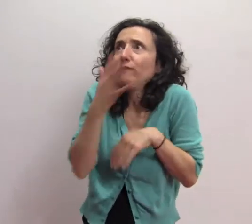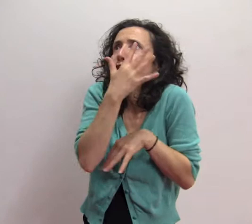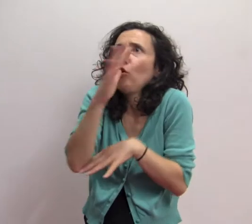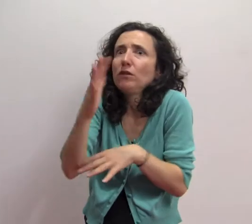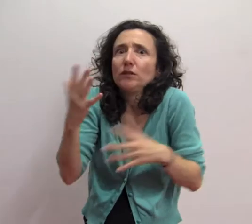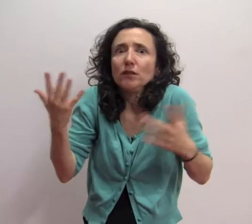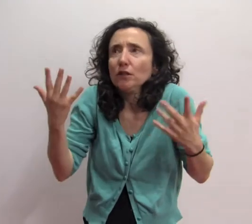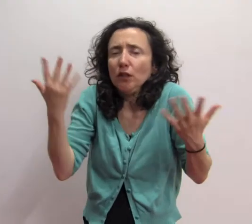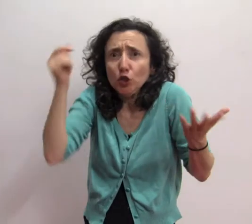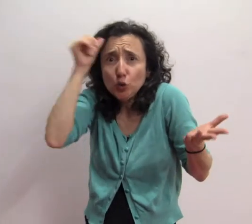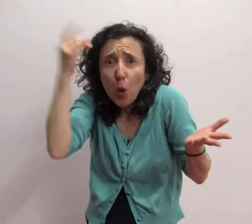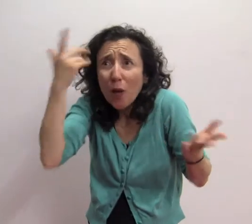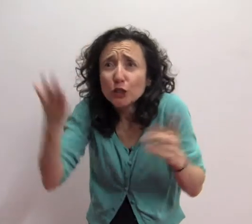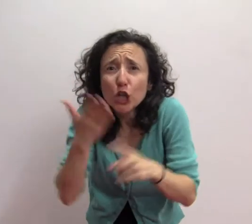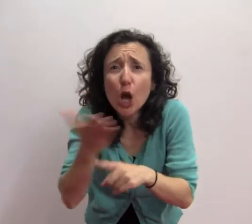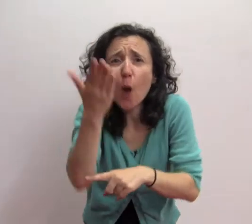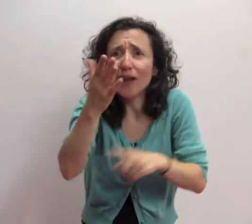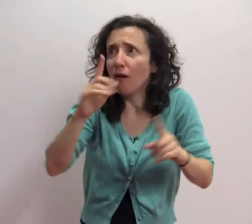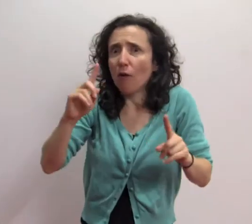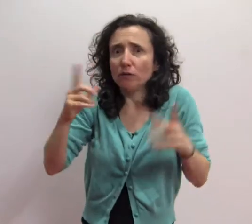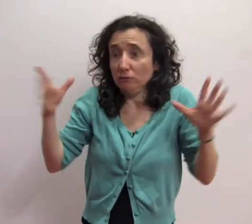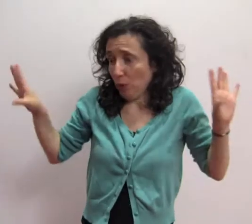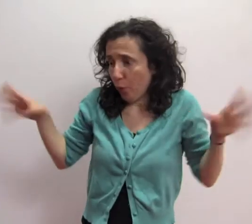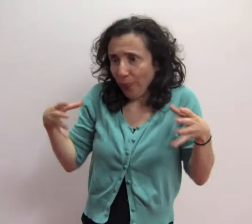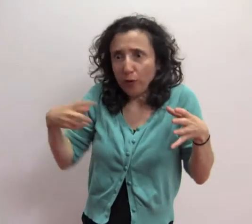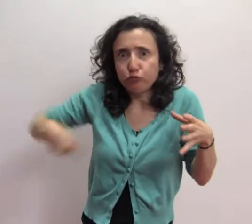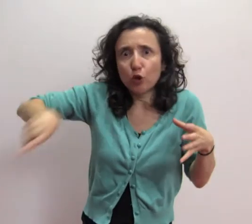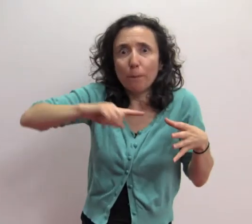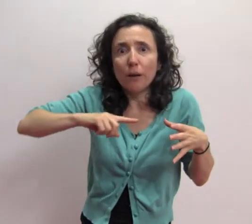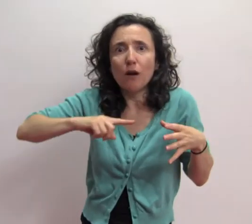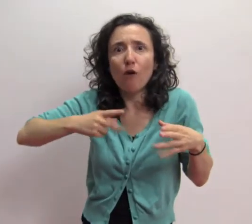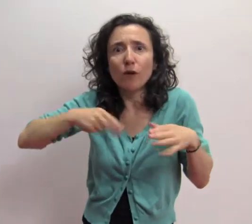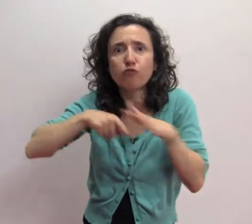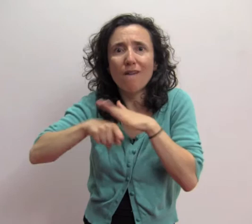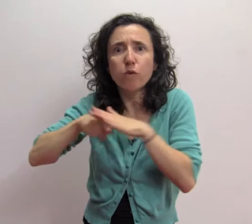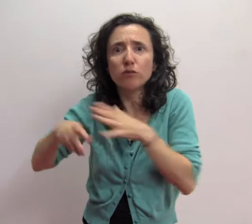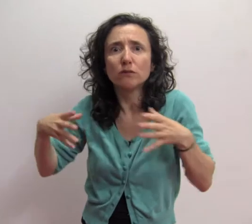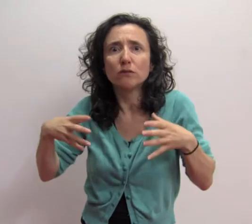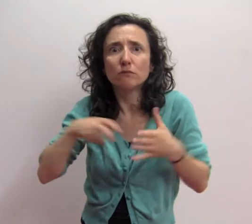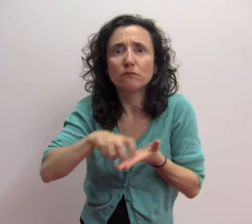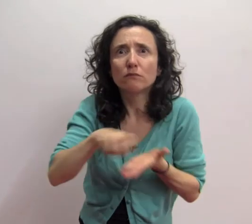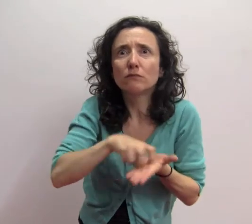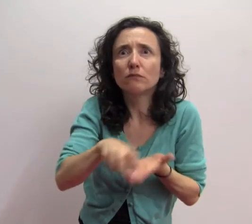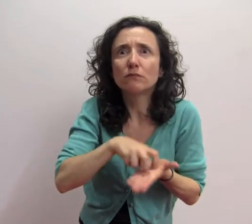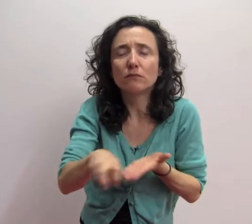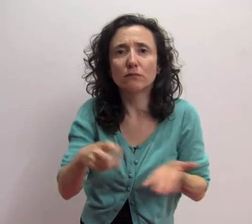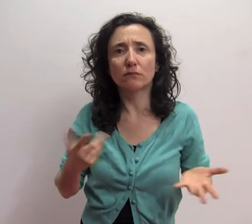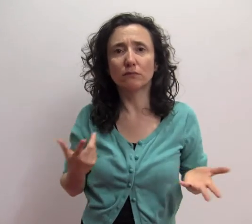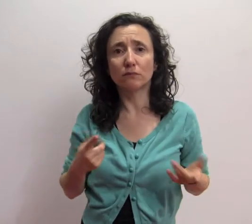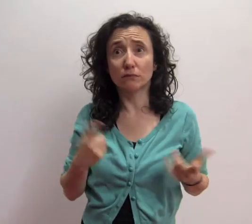felt, what her mind was doing at the time of going through the forest, how she felt within the group of these refugees going